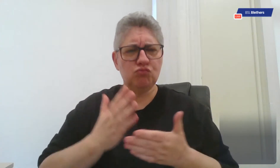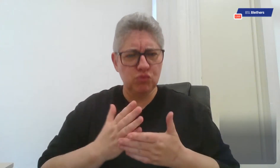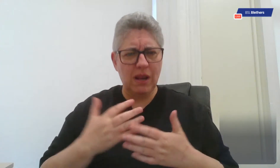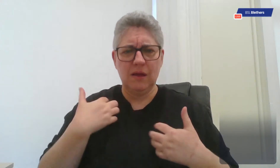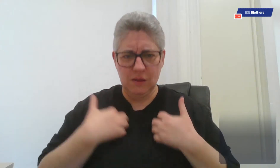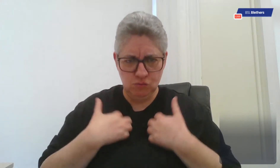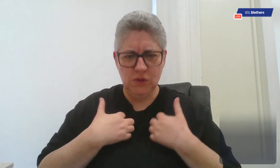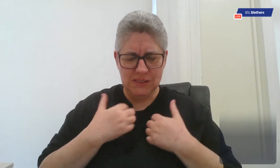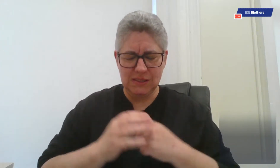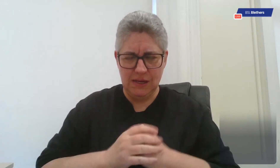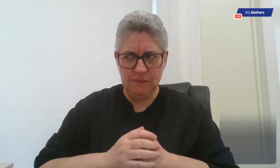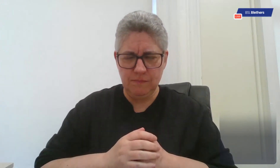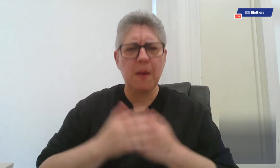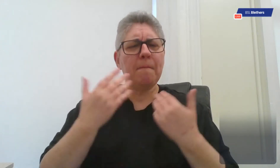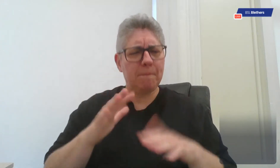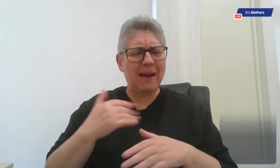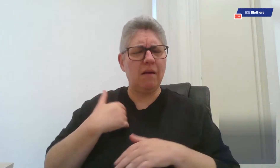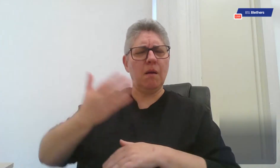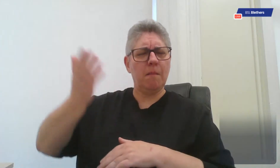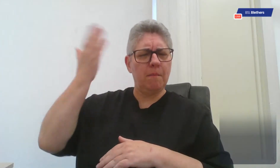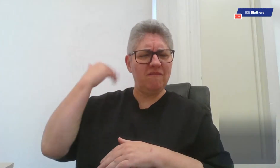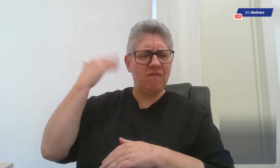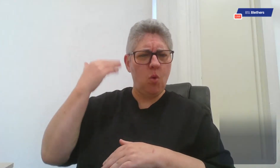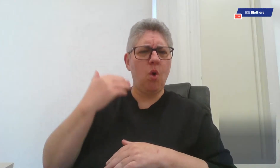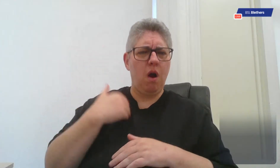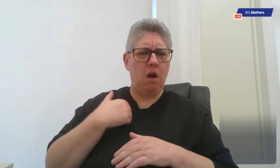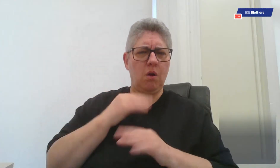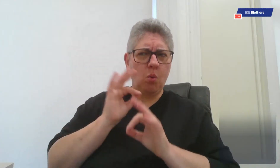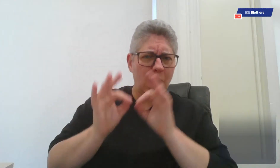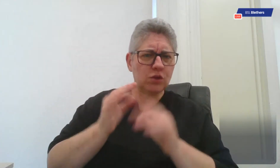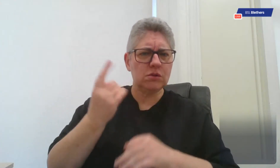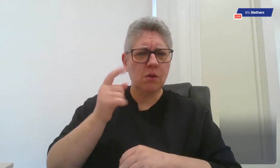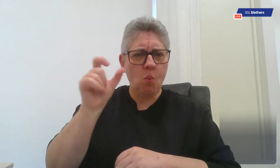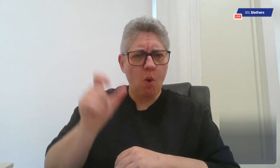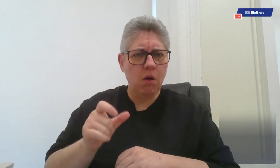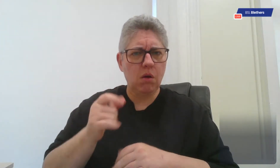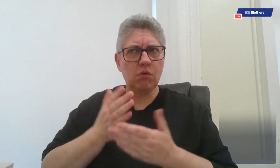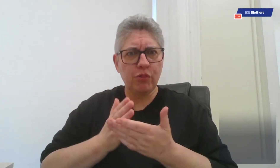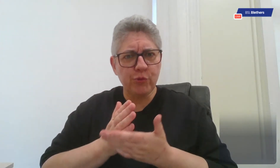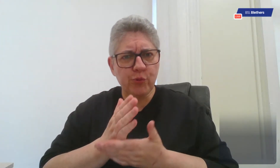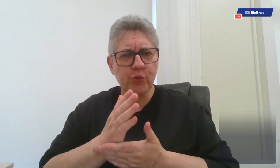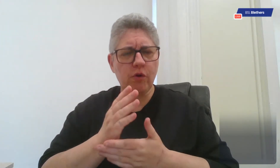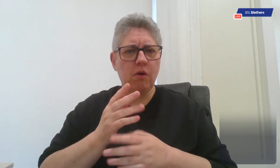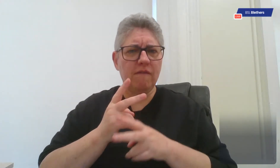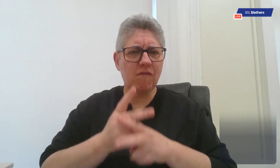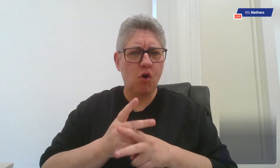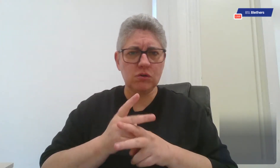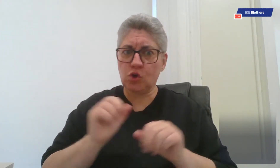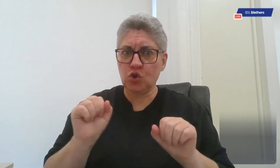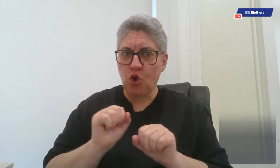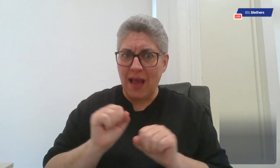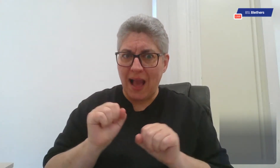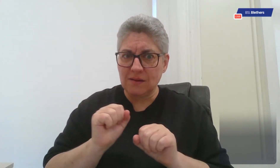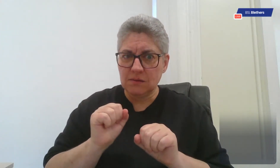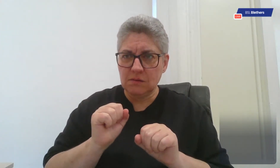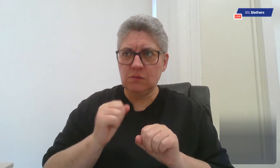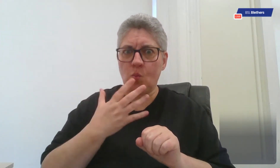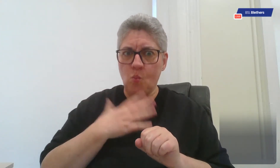today. So thank you for joining us. And I think this is going to be a very, very interesting